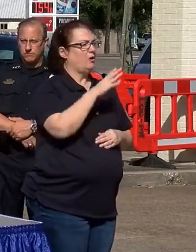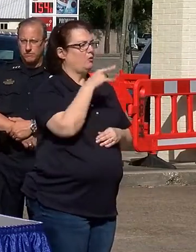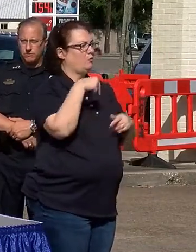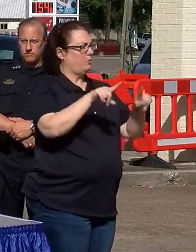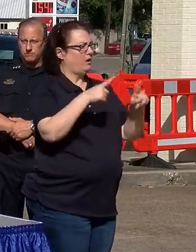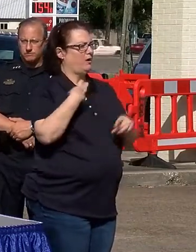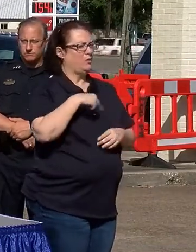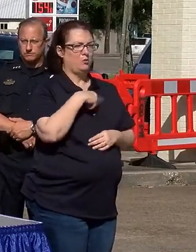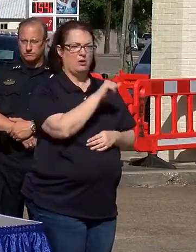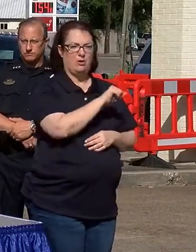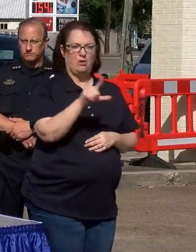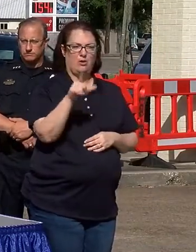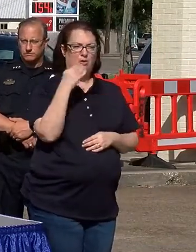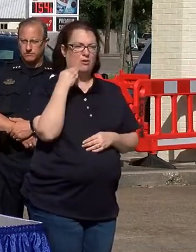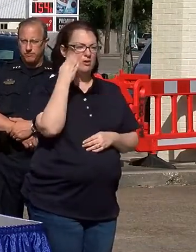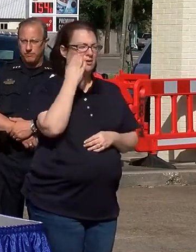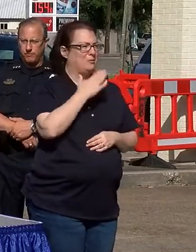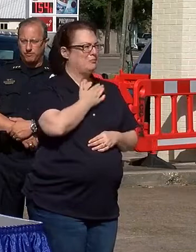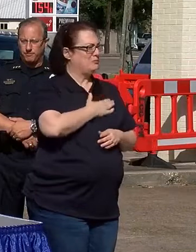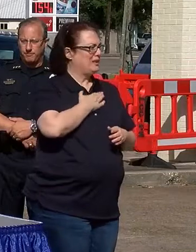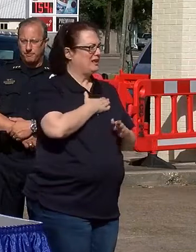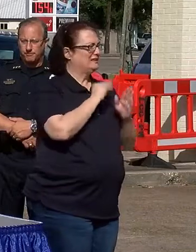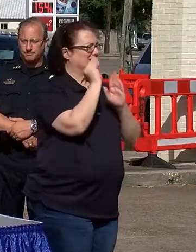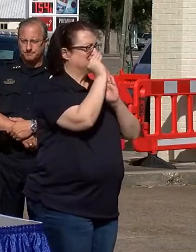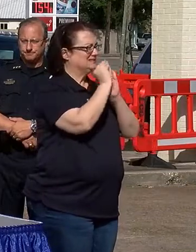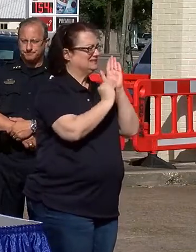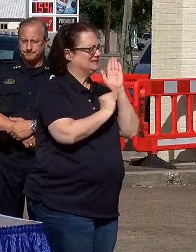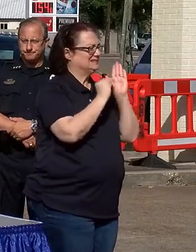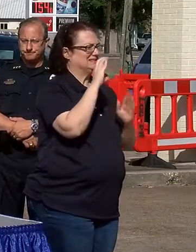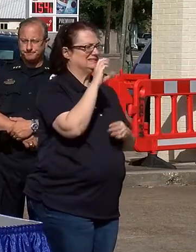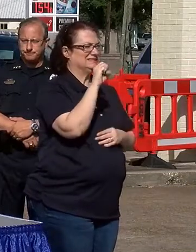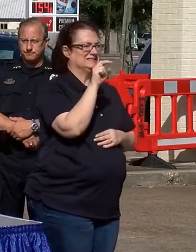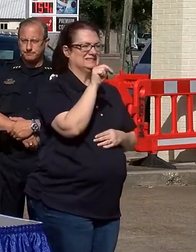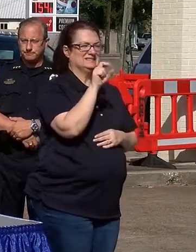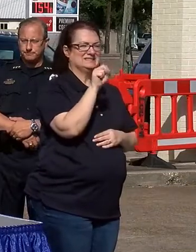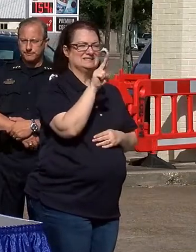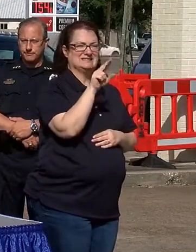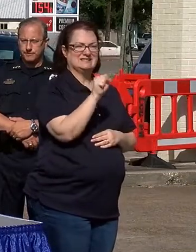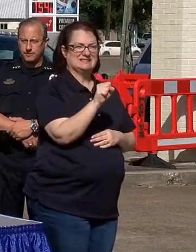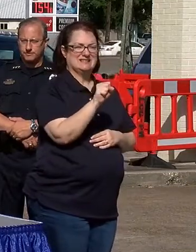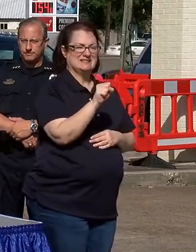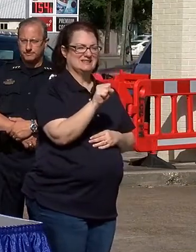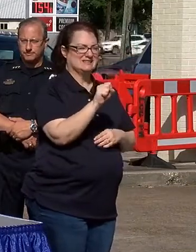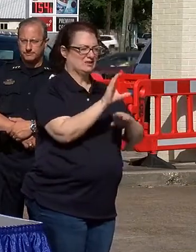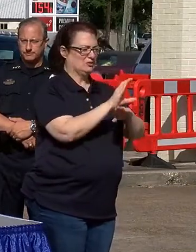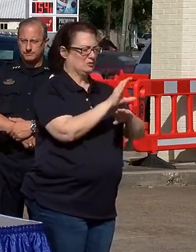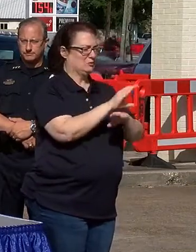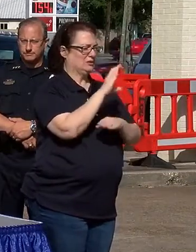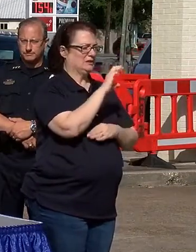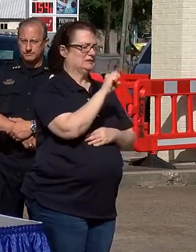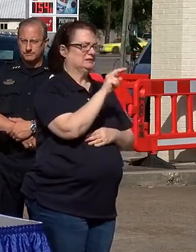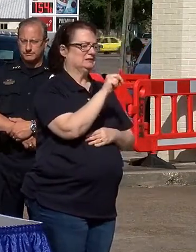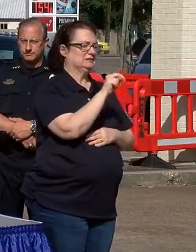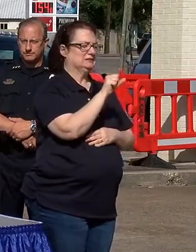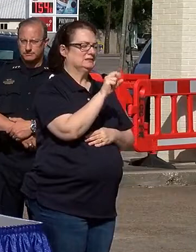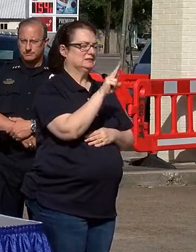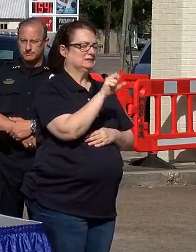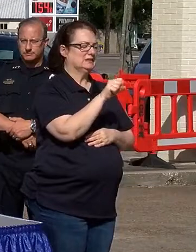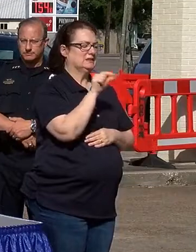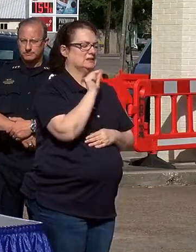take time to complete the census online or by phone. You can go to census.gov as soon as you